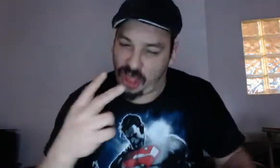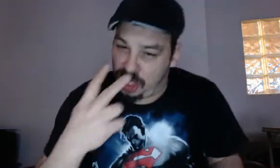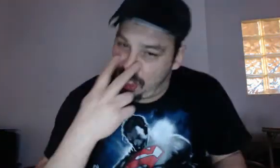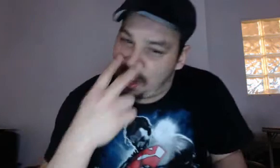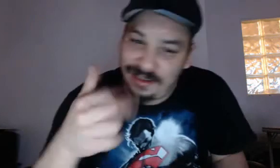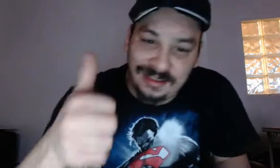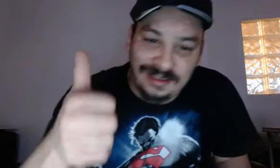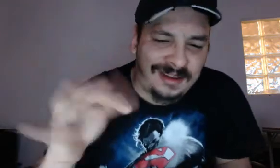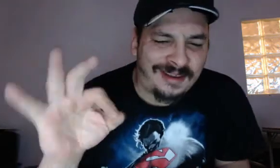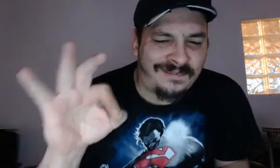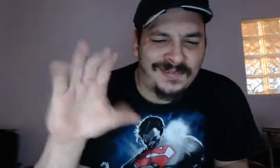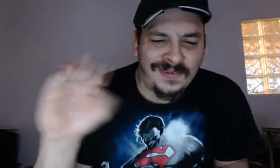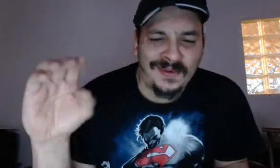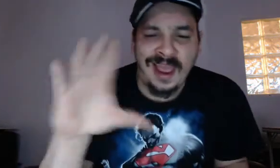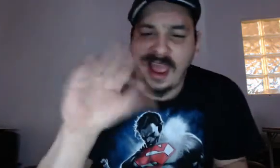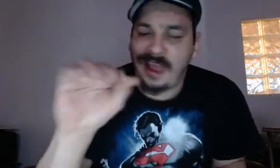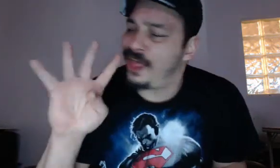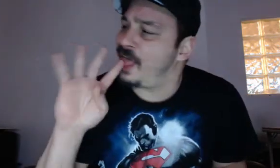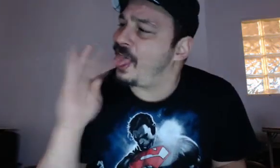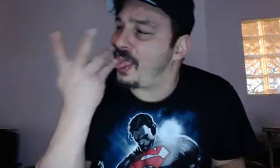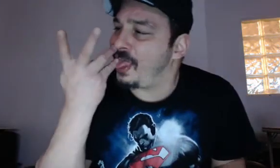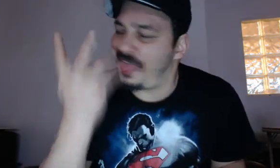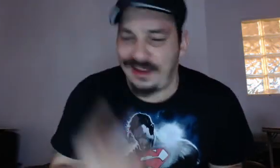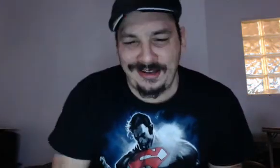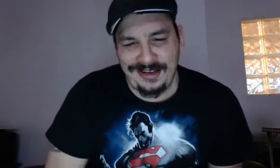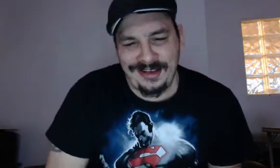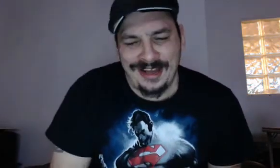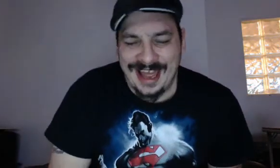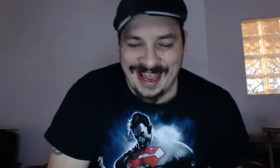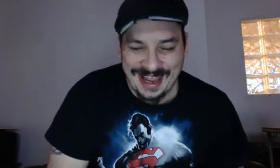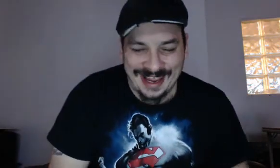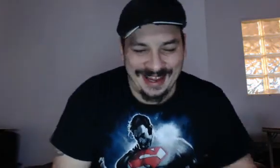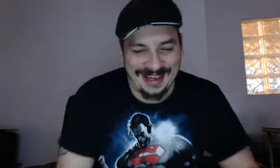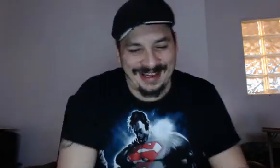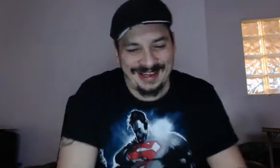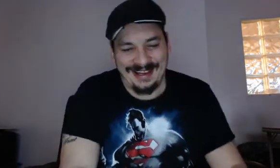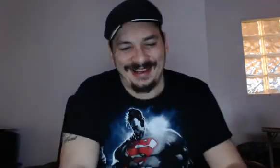And who knows the way? When the time comes to determine how you or your loved one will